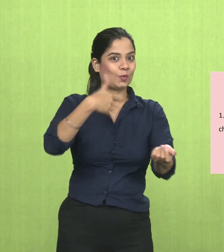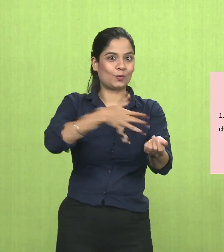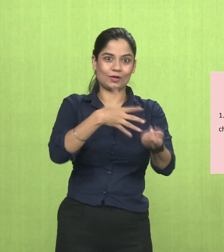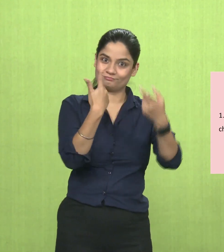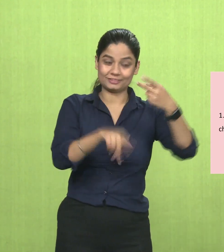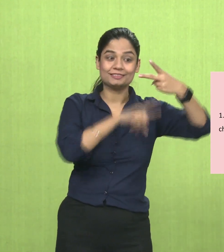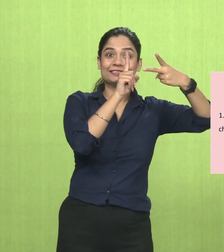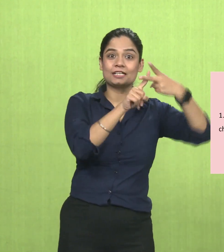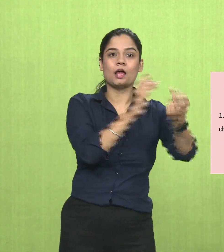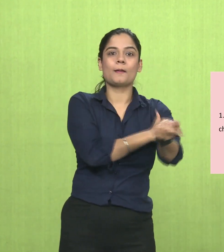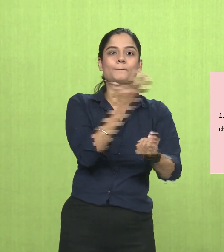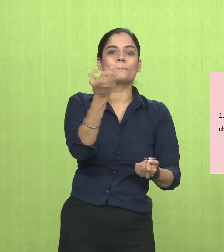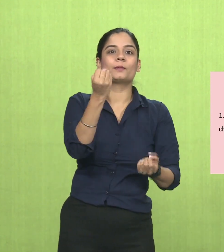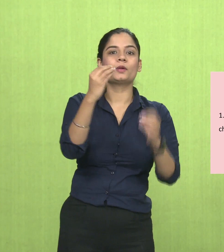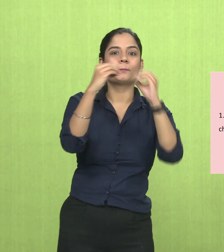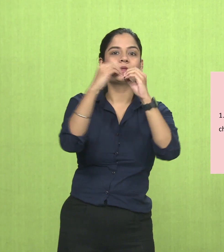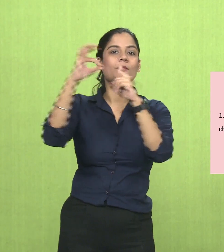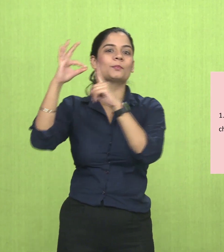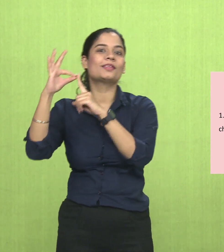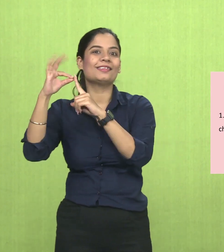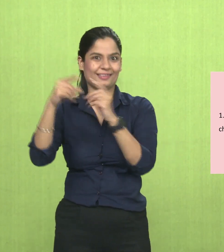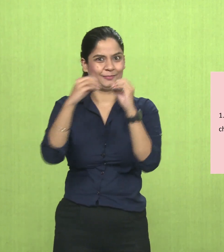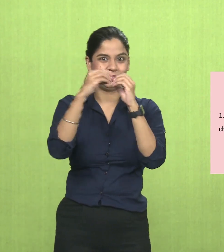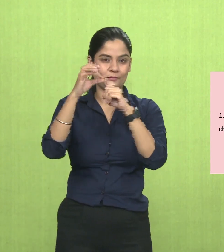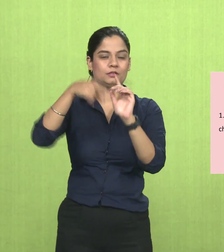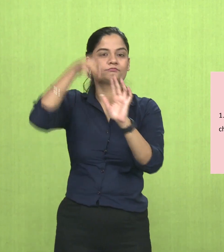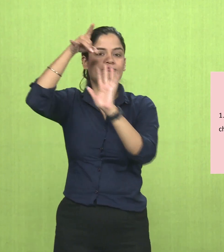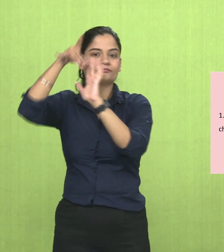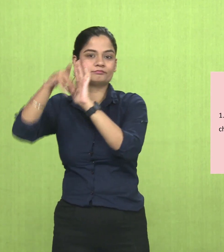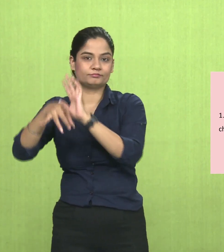Diabetes, I have explained to you. Now let's come at hypertension.